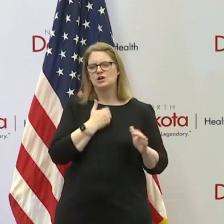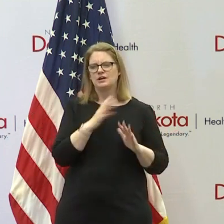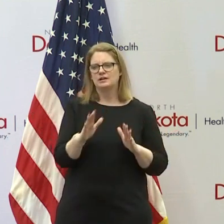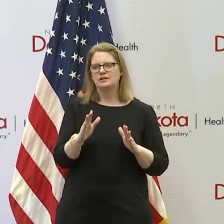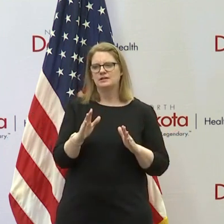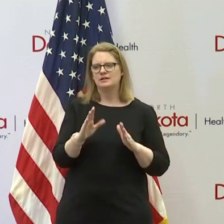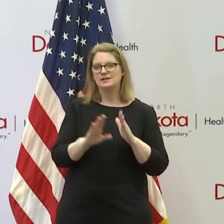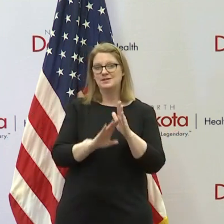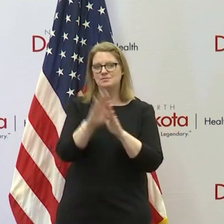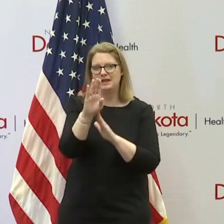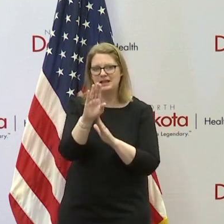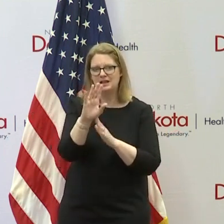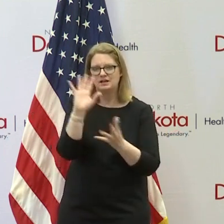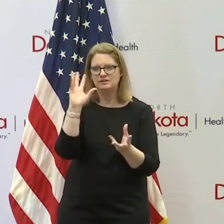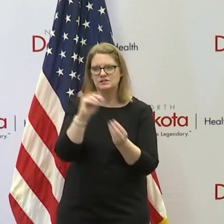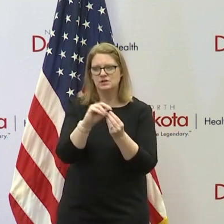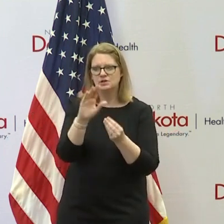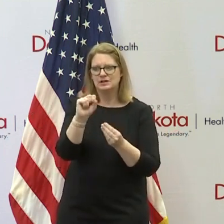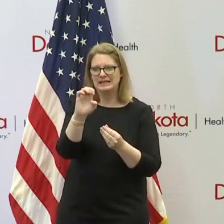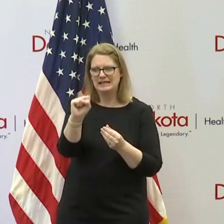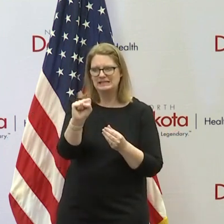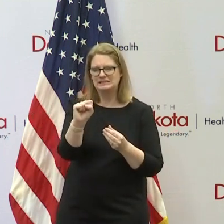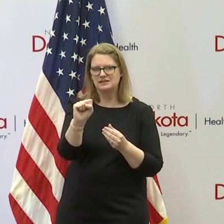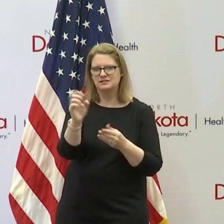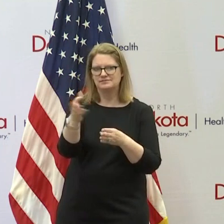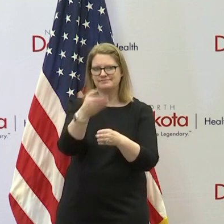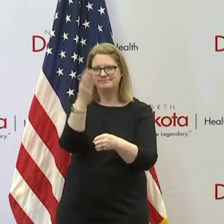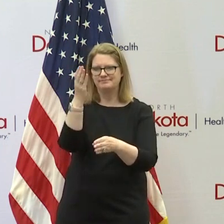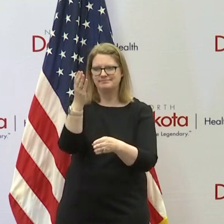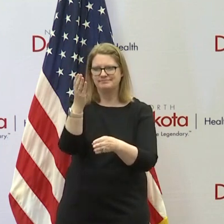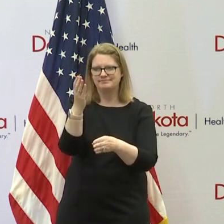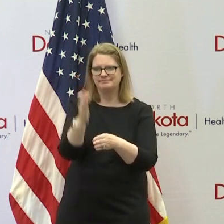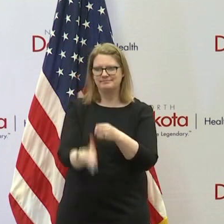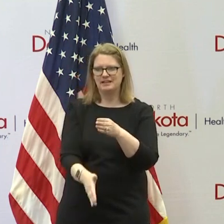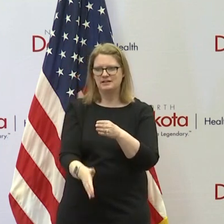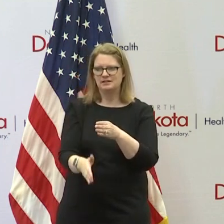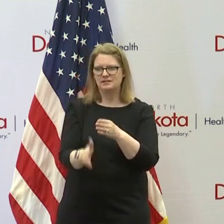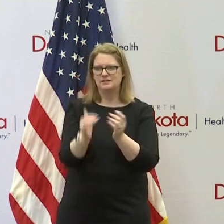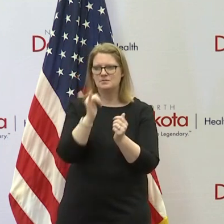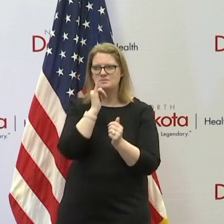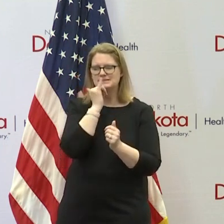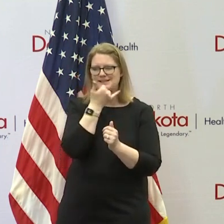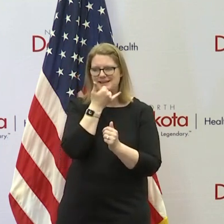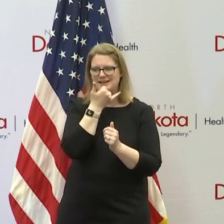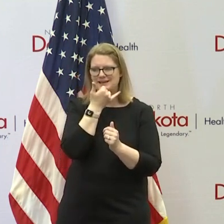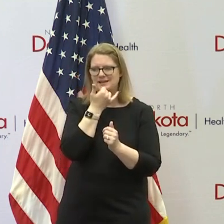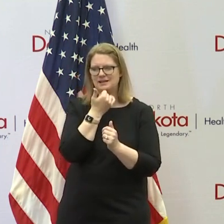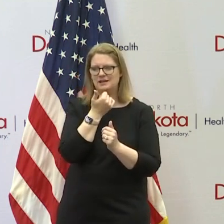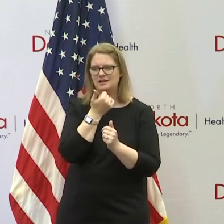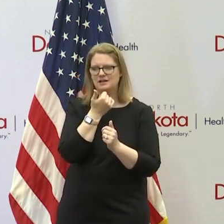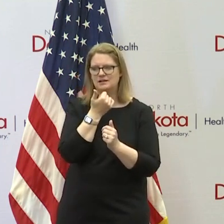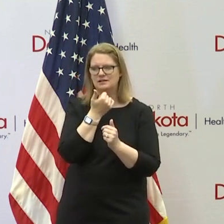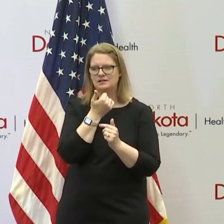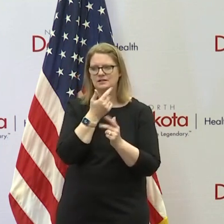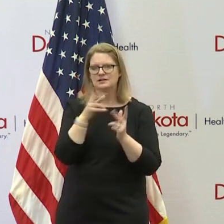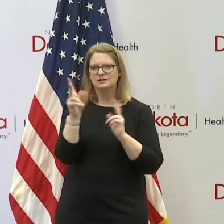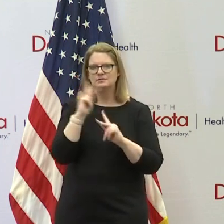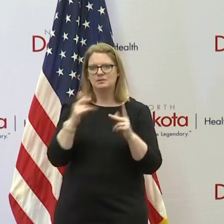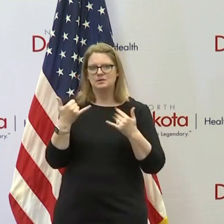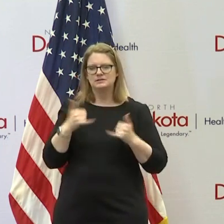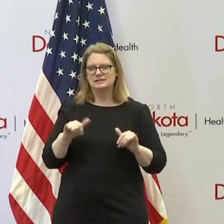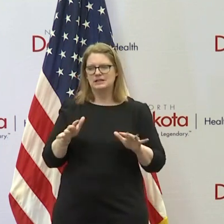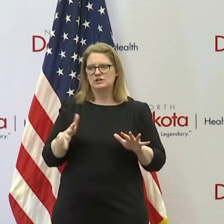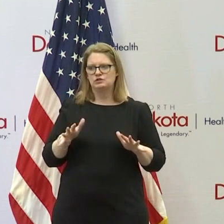reaching the peak of total cases the be-all, end-all, as the be-all, end-all misleading? And what do you say to people who are still nervous